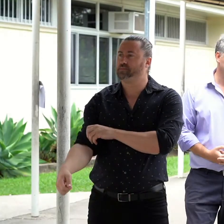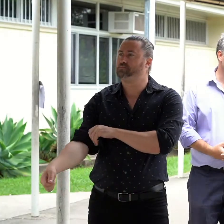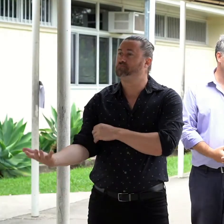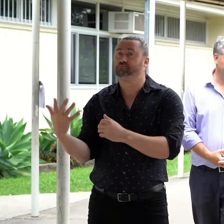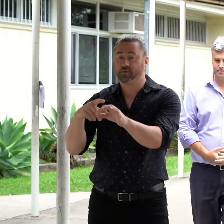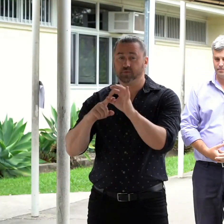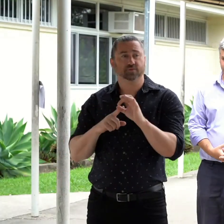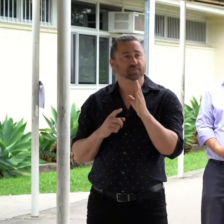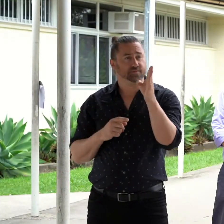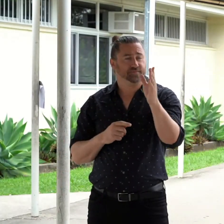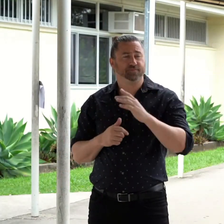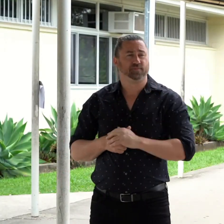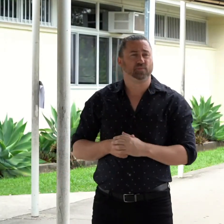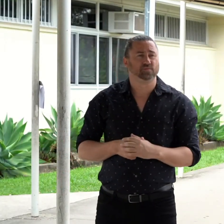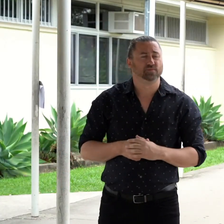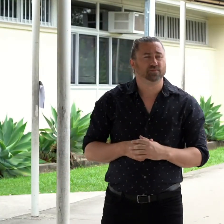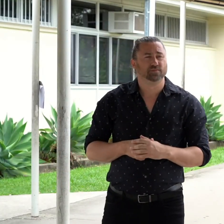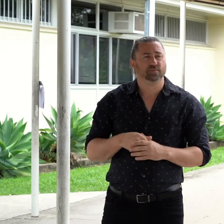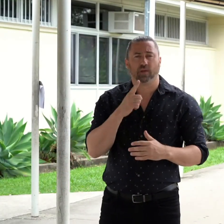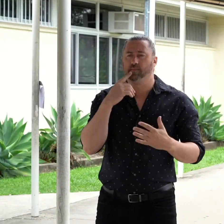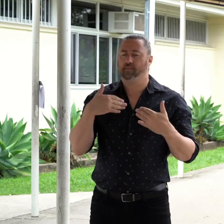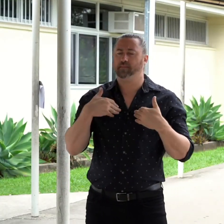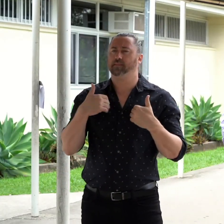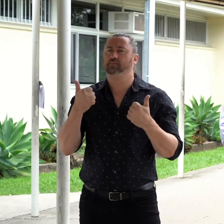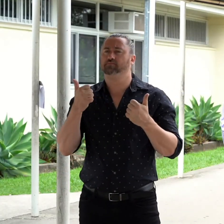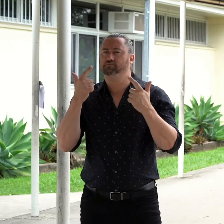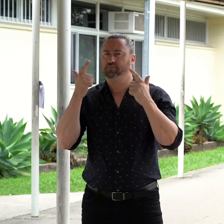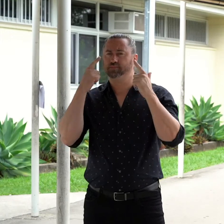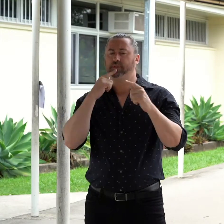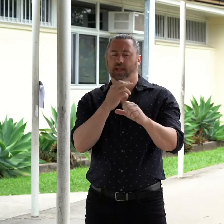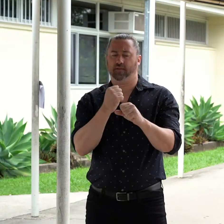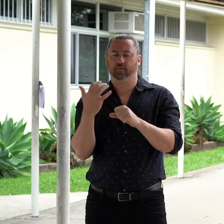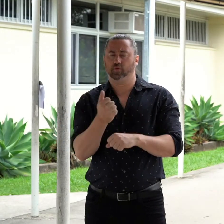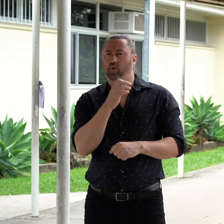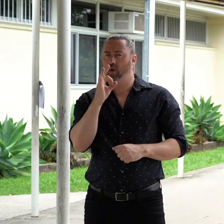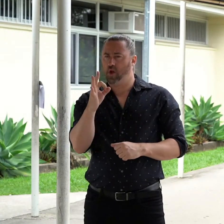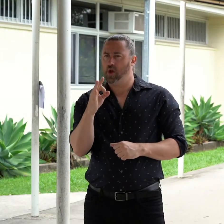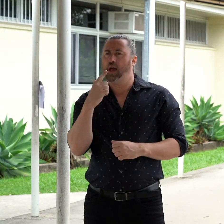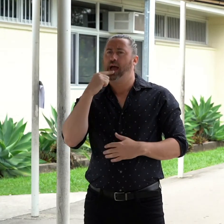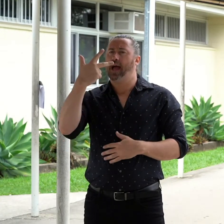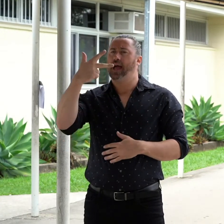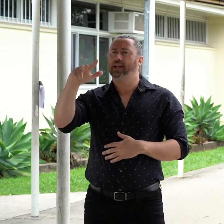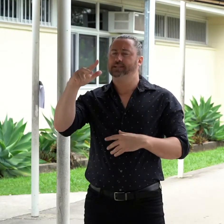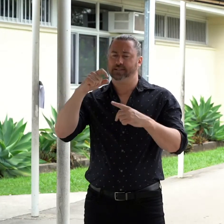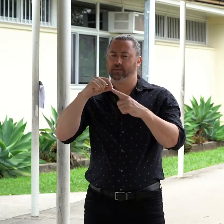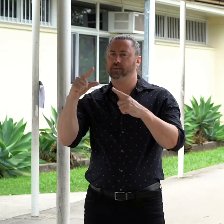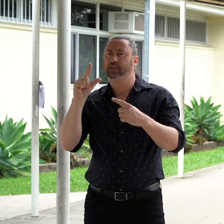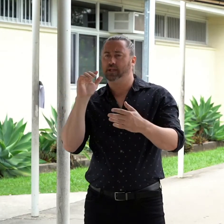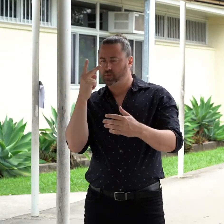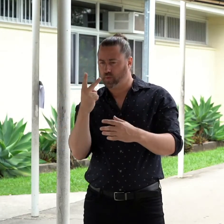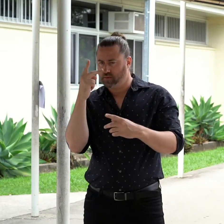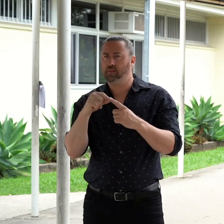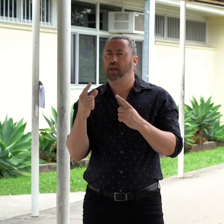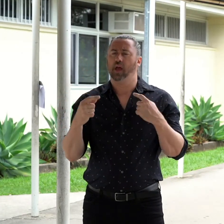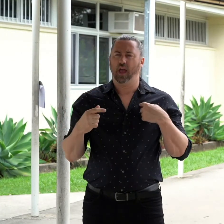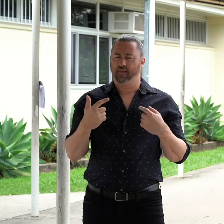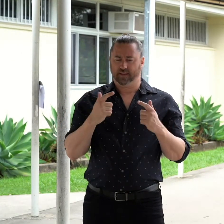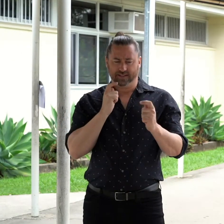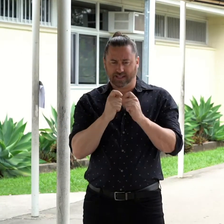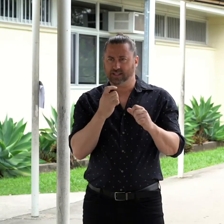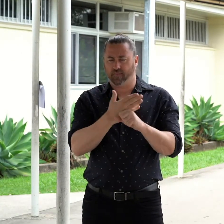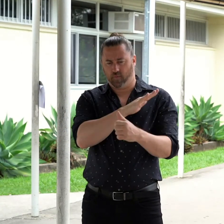Questions? Minister, health experts are calling for the government to remove the requirement for COVID tests at 80% for returning travellers or travellers wanting to enter the